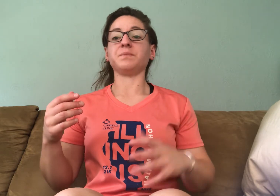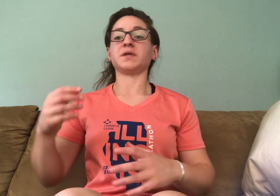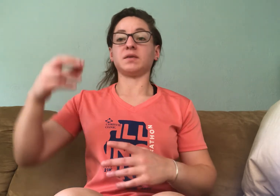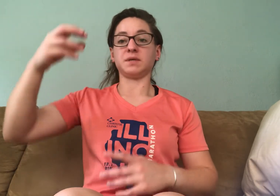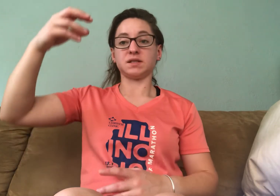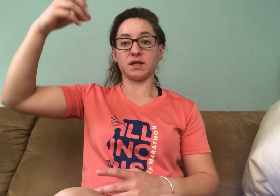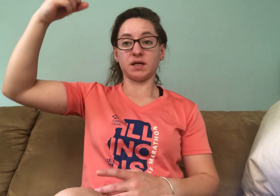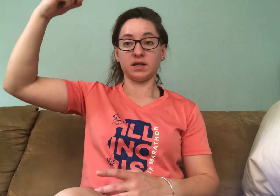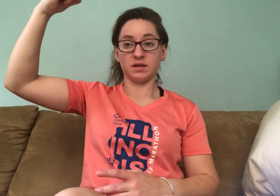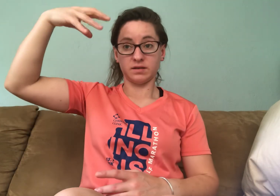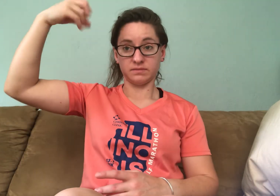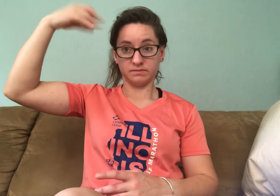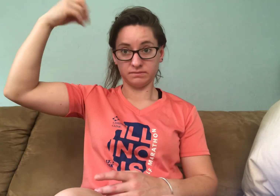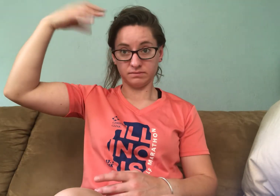can be signed